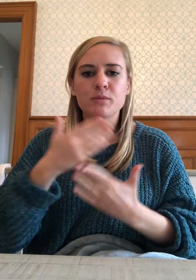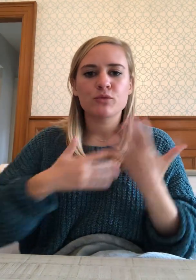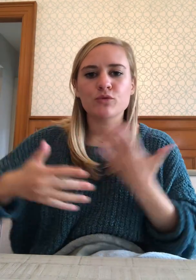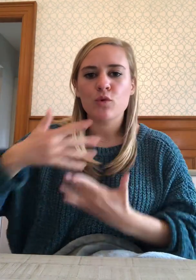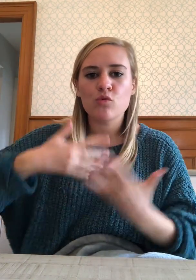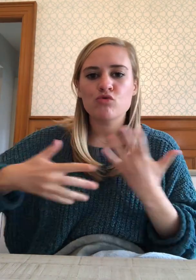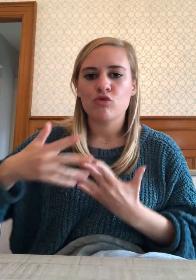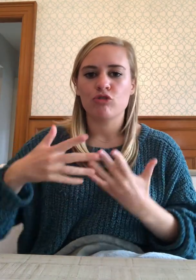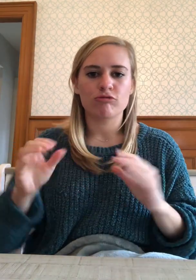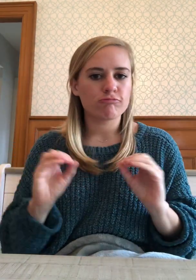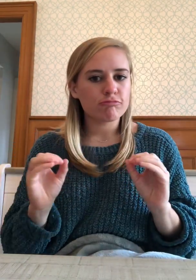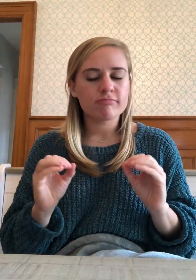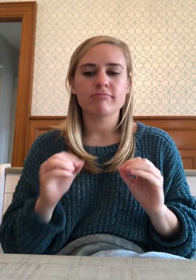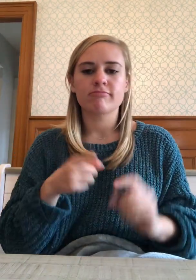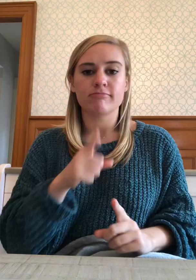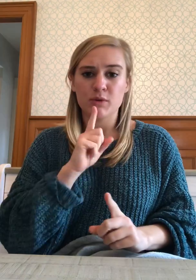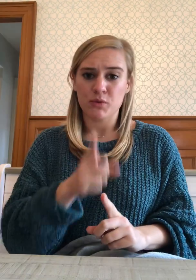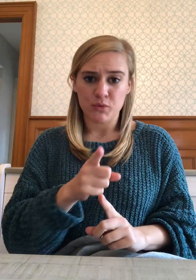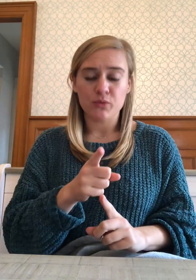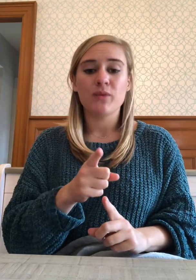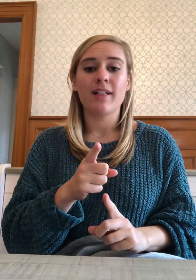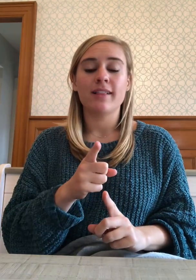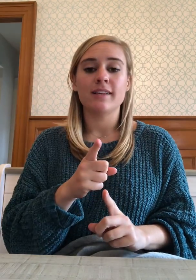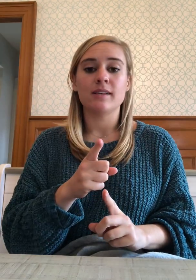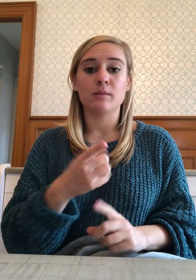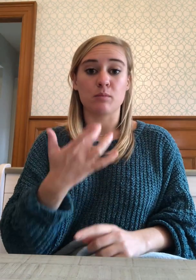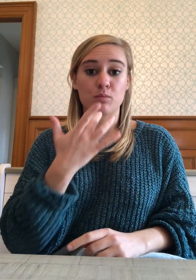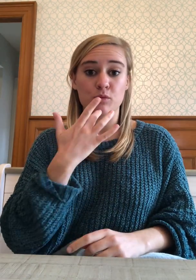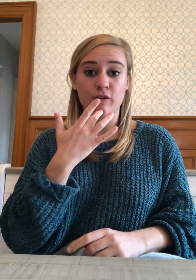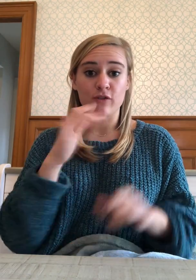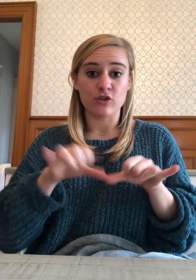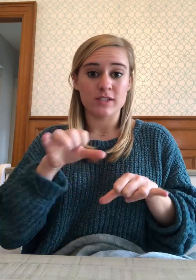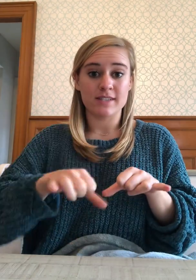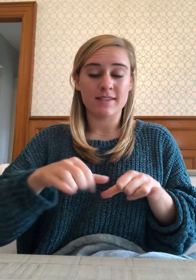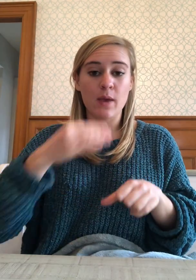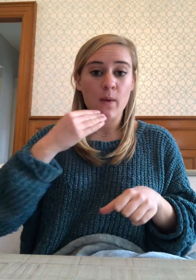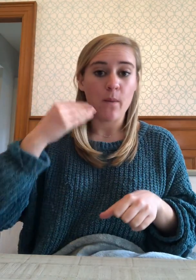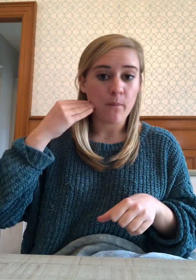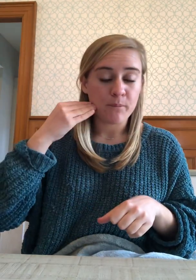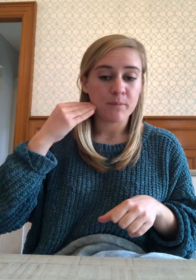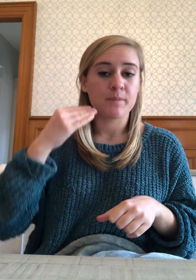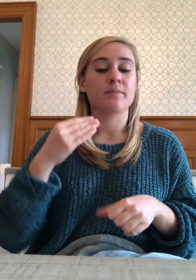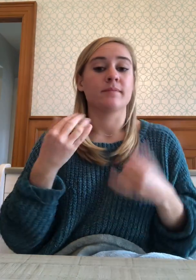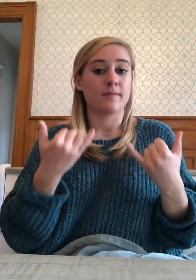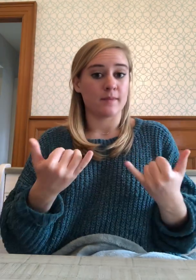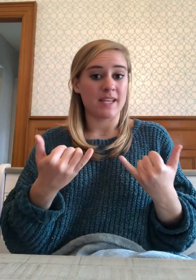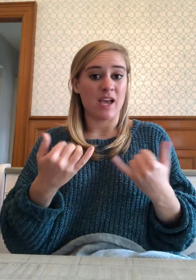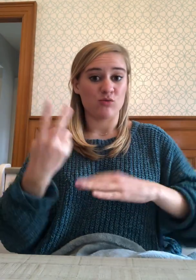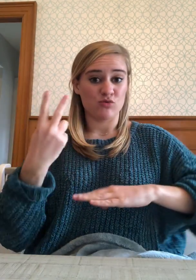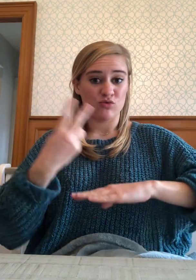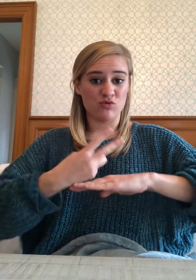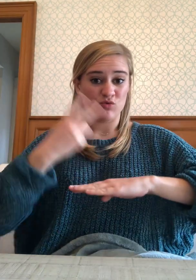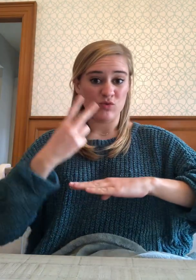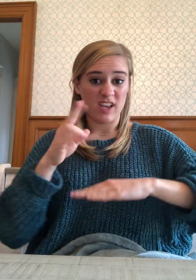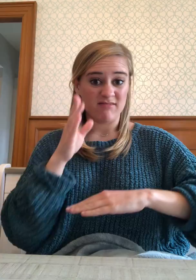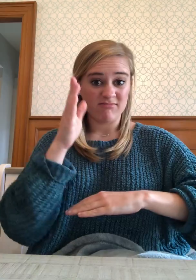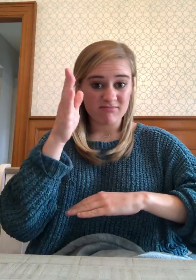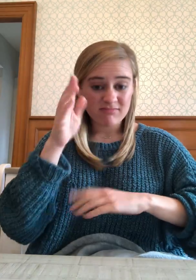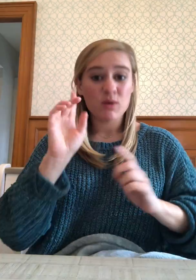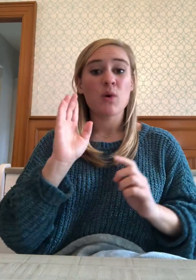So Johnny is a real homebody, and he's going to preschool in 2 days. Johnny is terrified